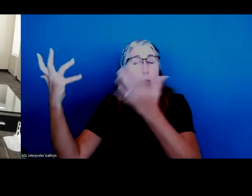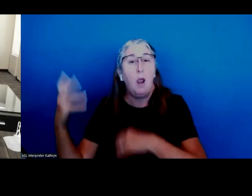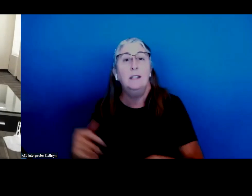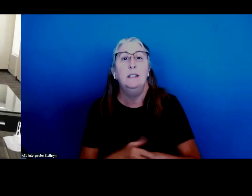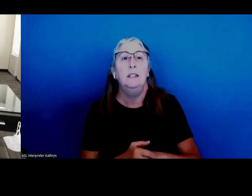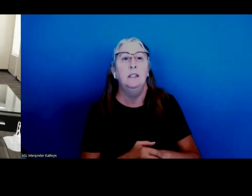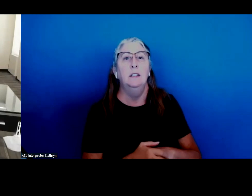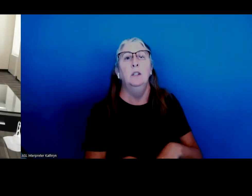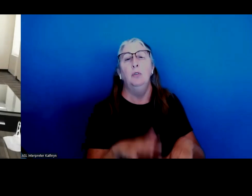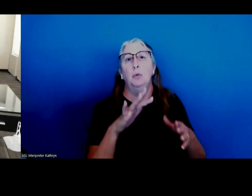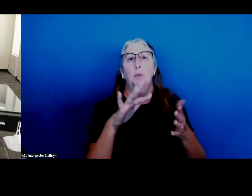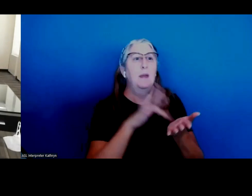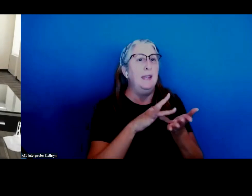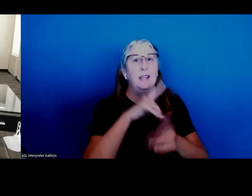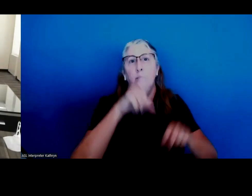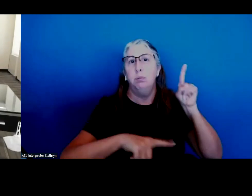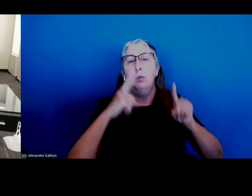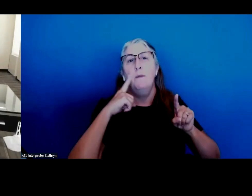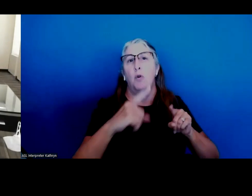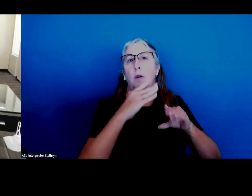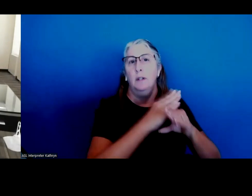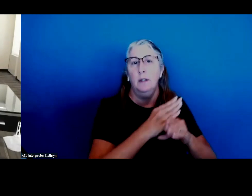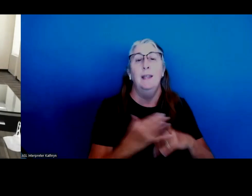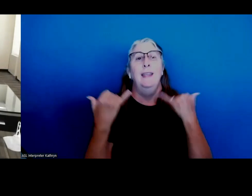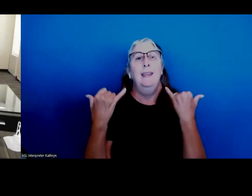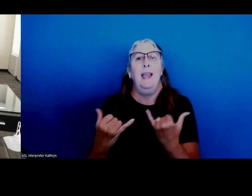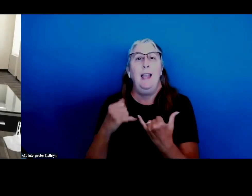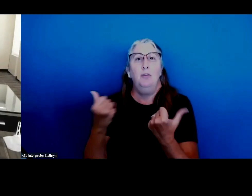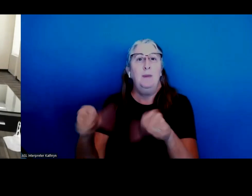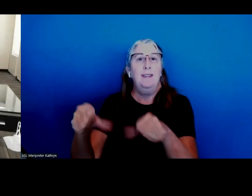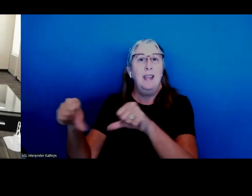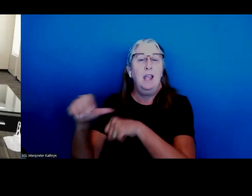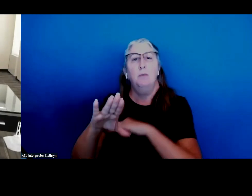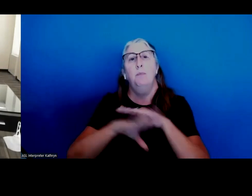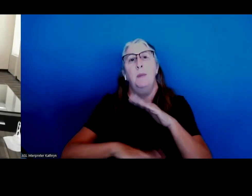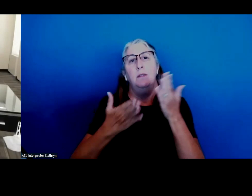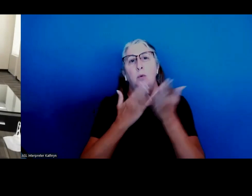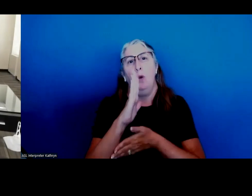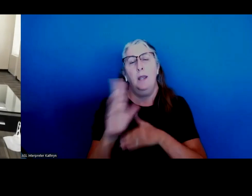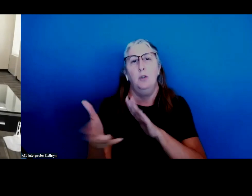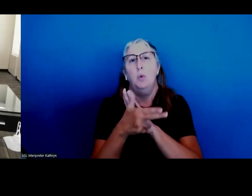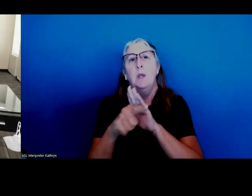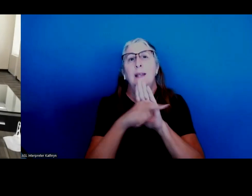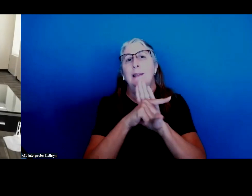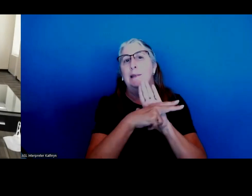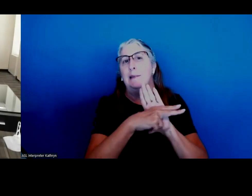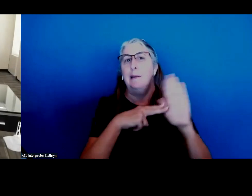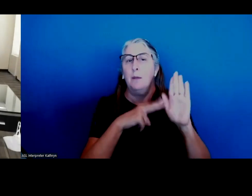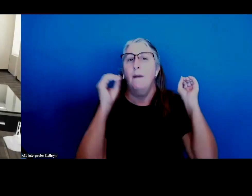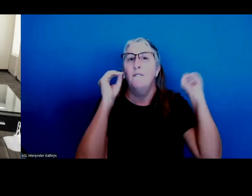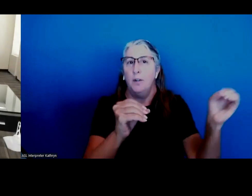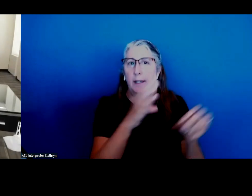HIV/AIDS, to be denied now your basic right to stigma-free and compassionate